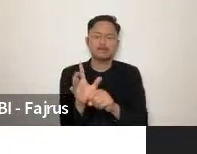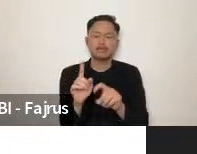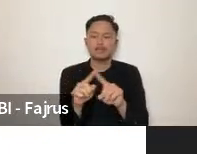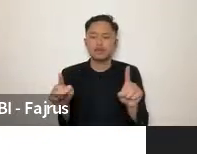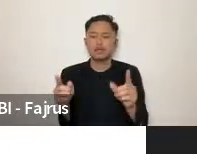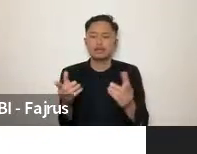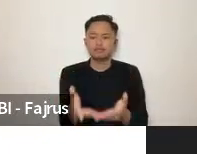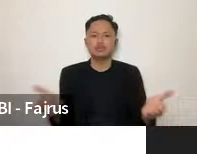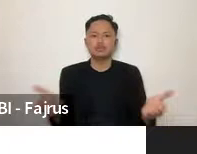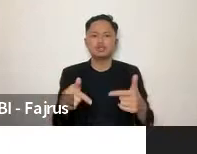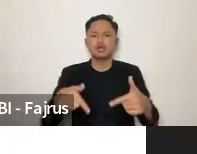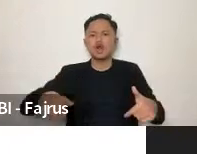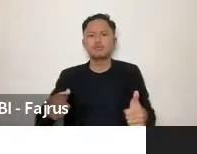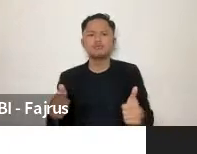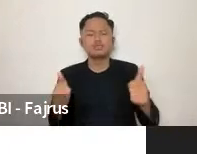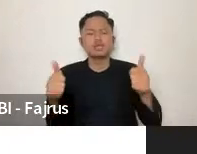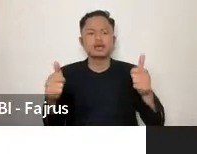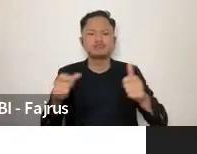decrease isn't